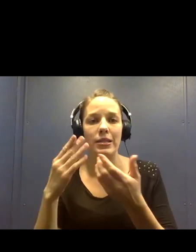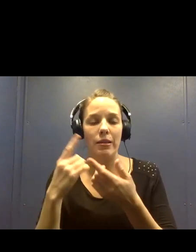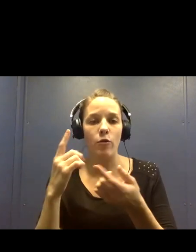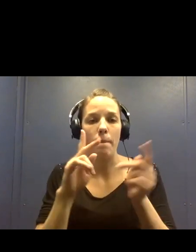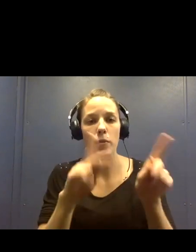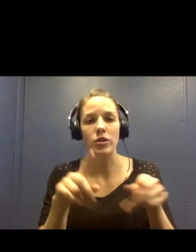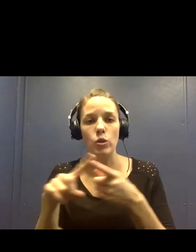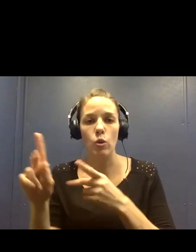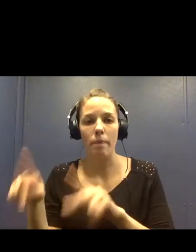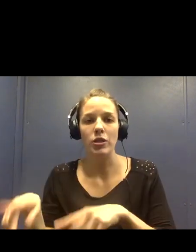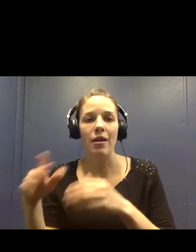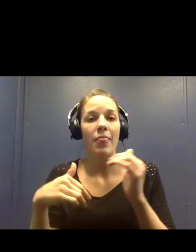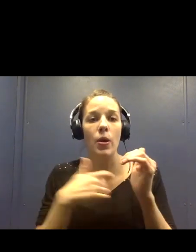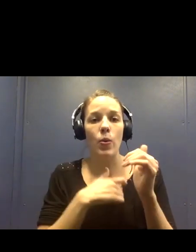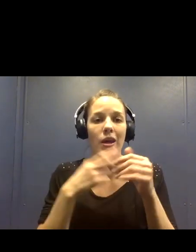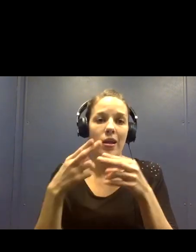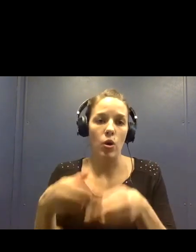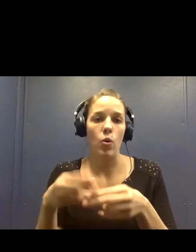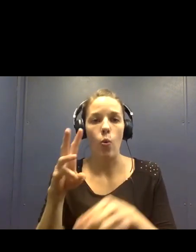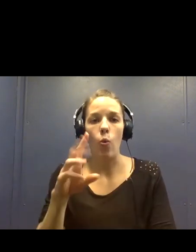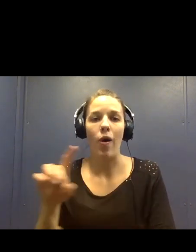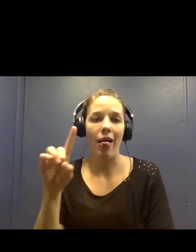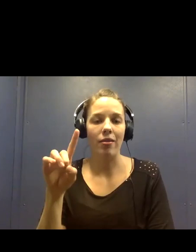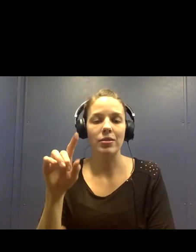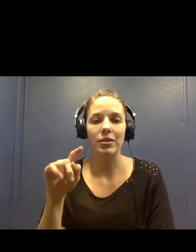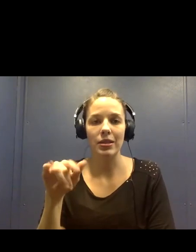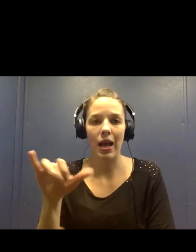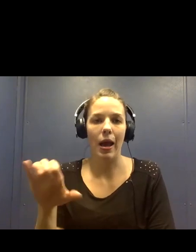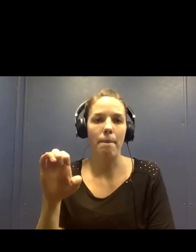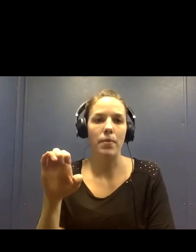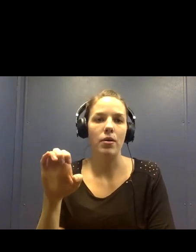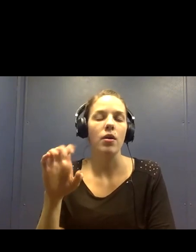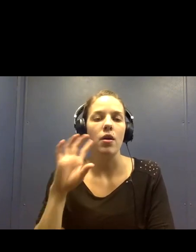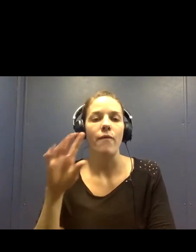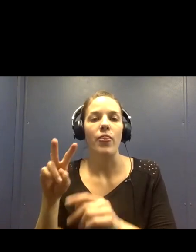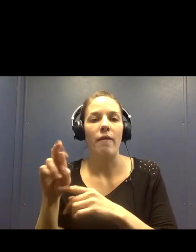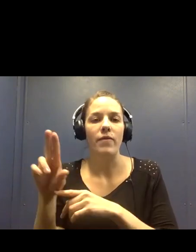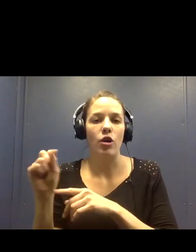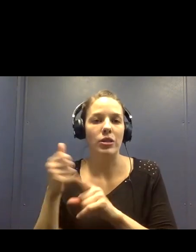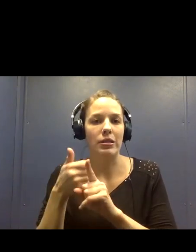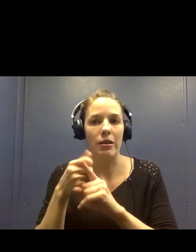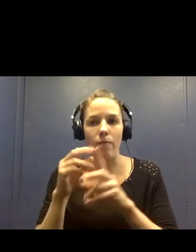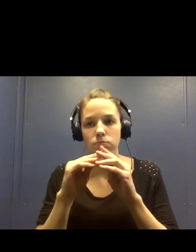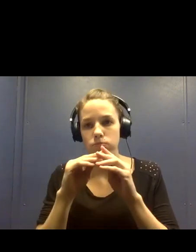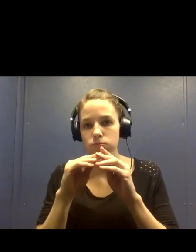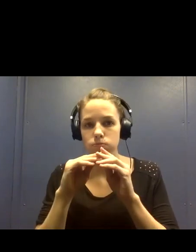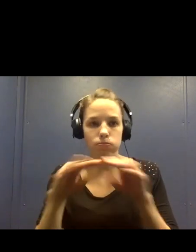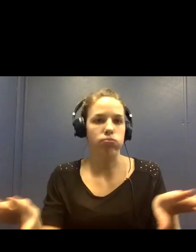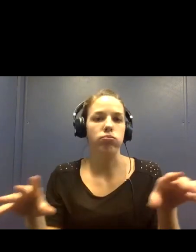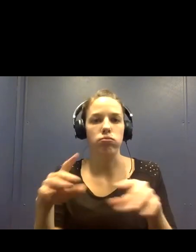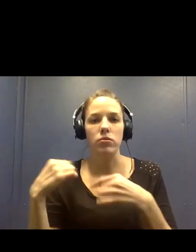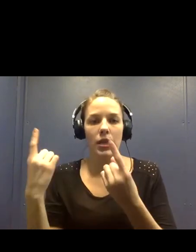person than what we call the wild type of the virus that has been circulating since